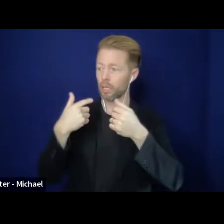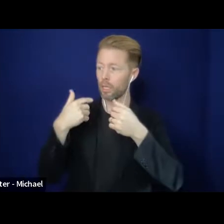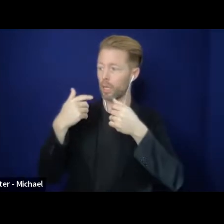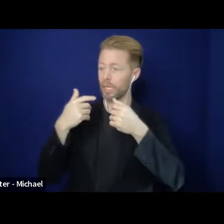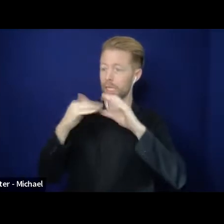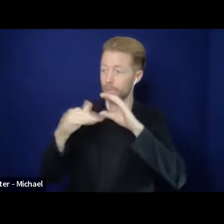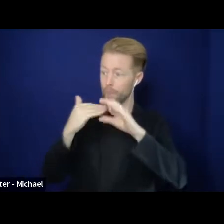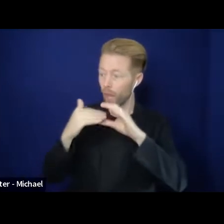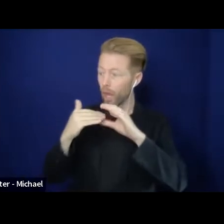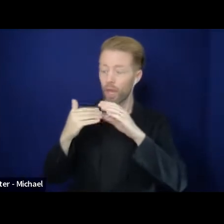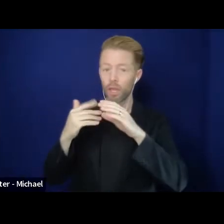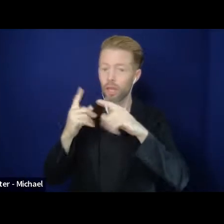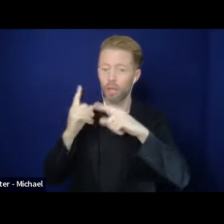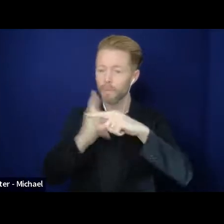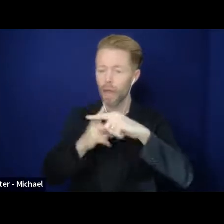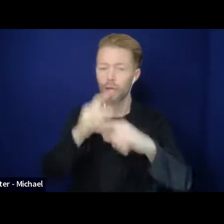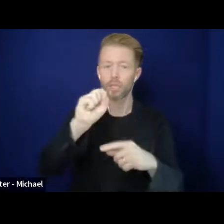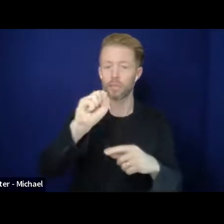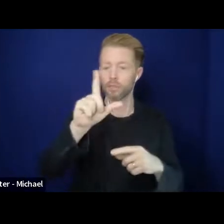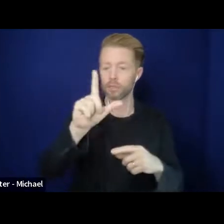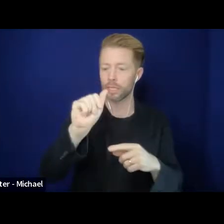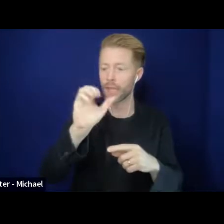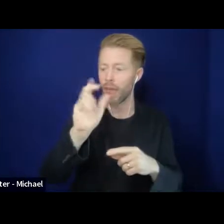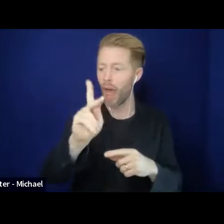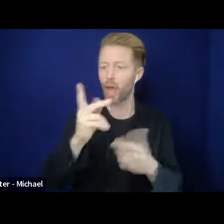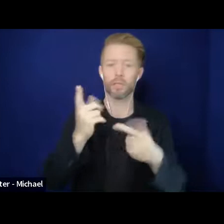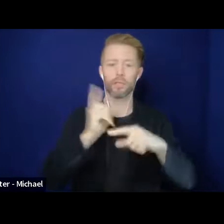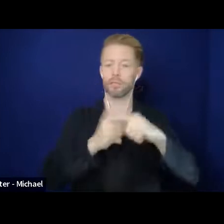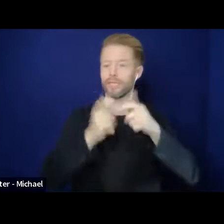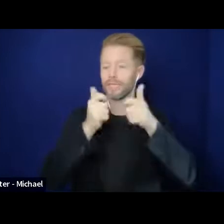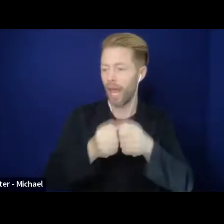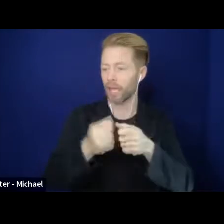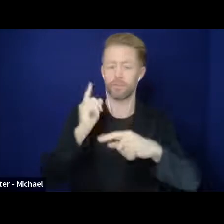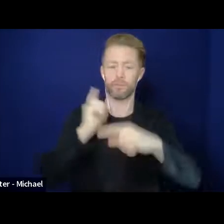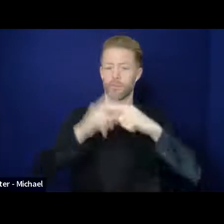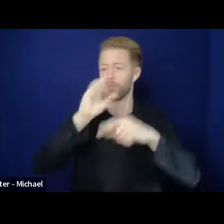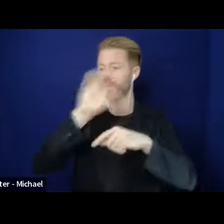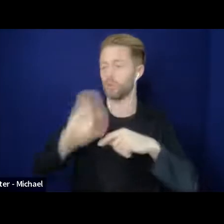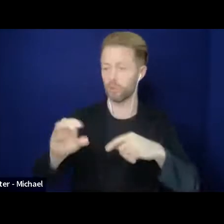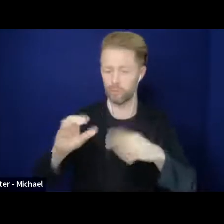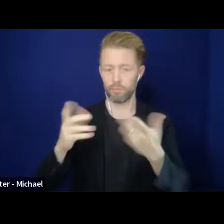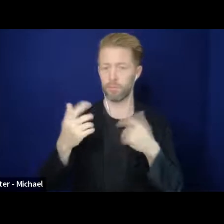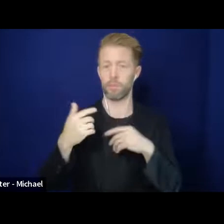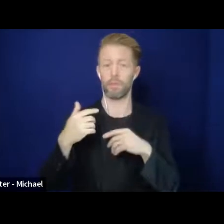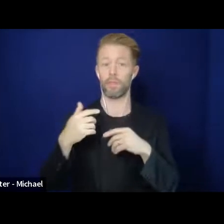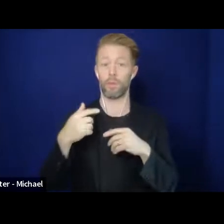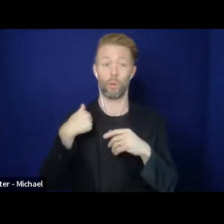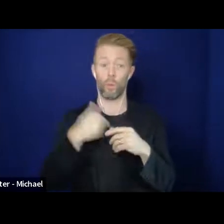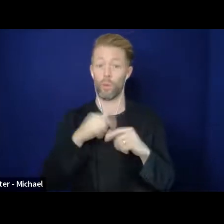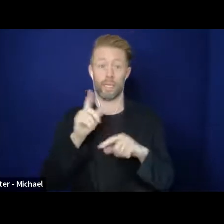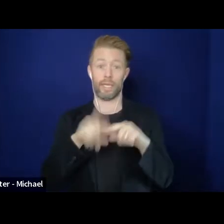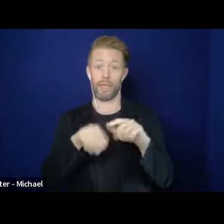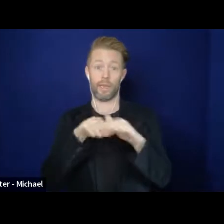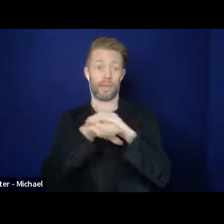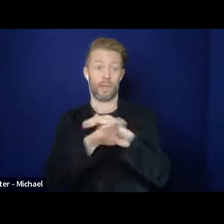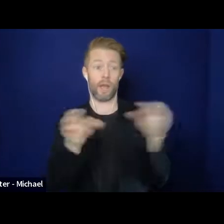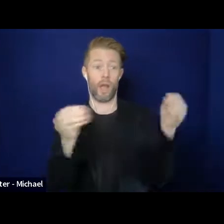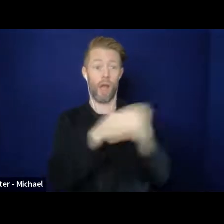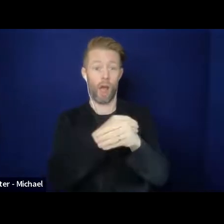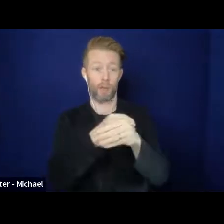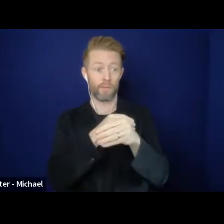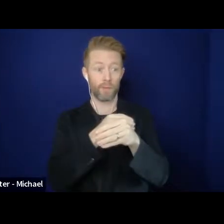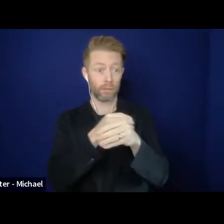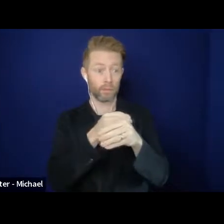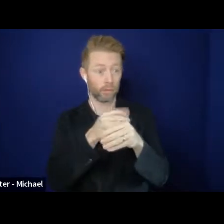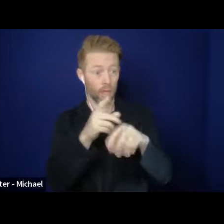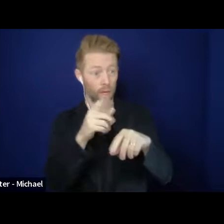be available via Slack message, or we should be available via text because we can't go into the office, or we should go into the office. So we have to be available